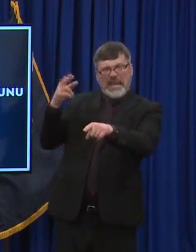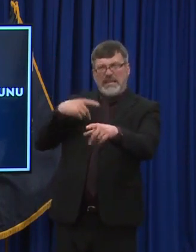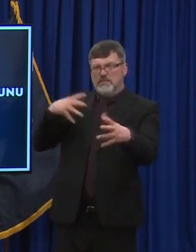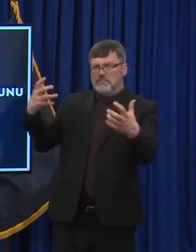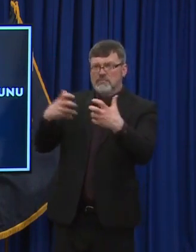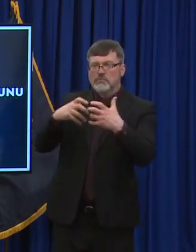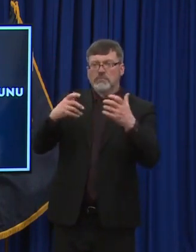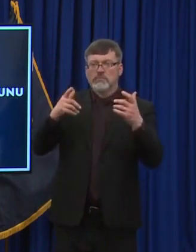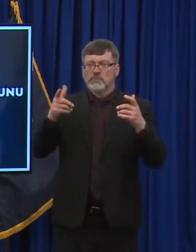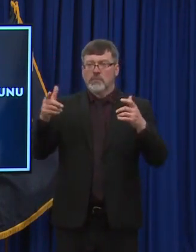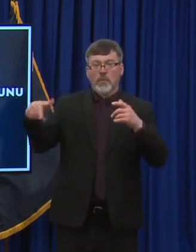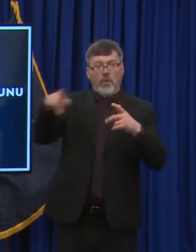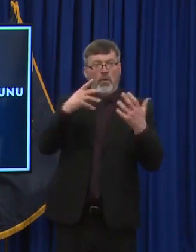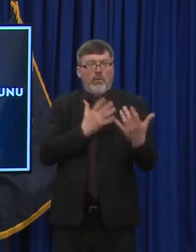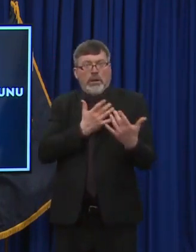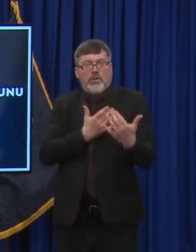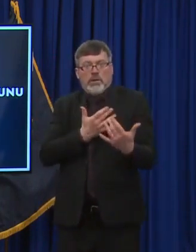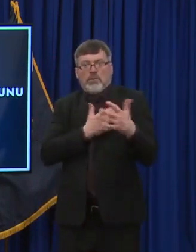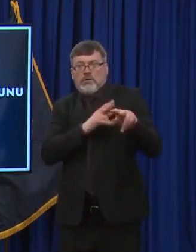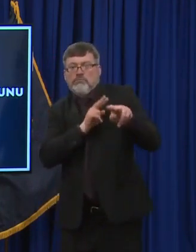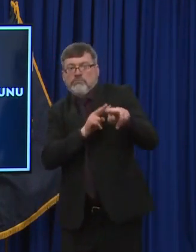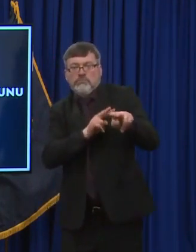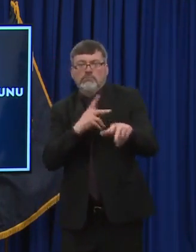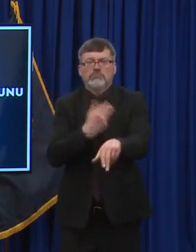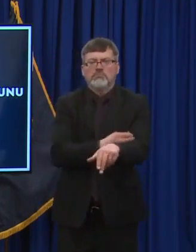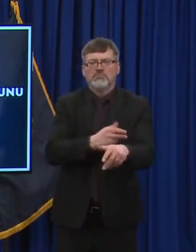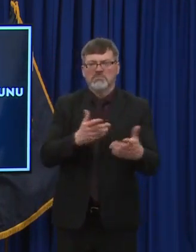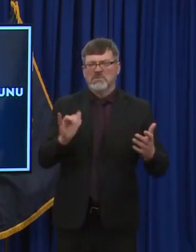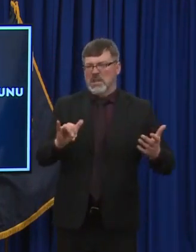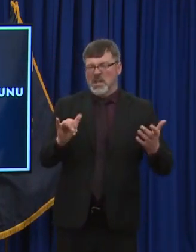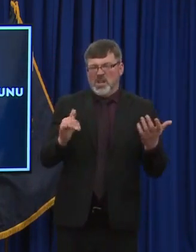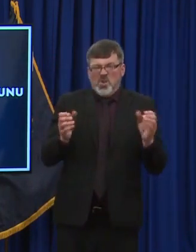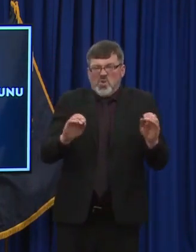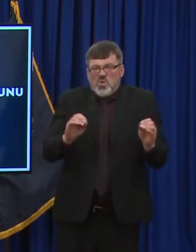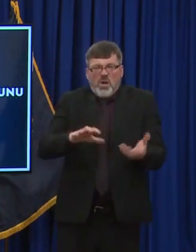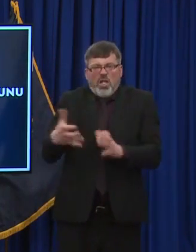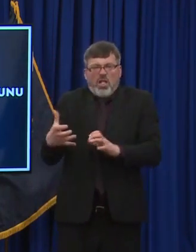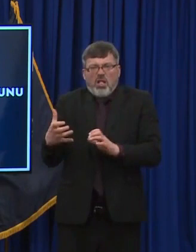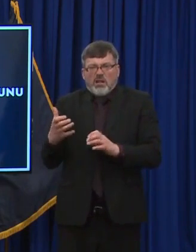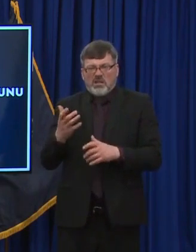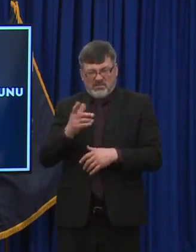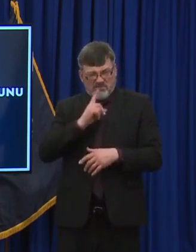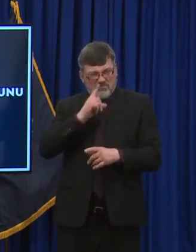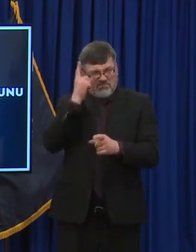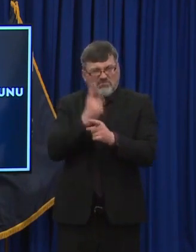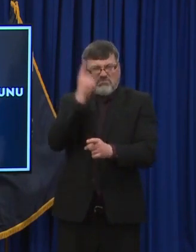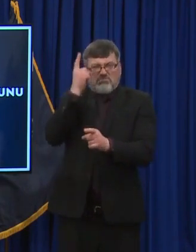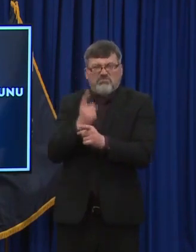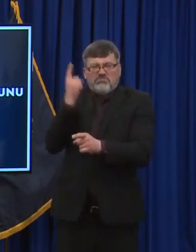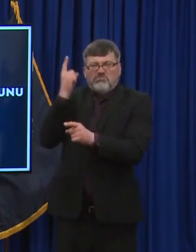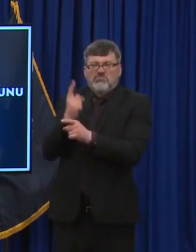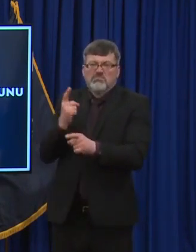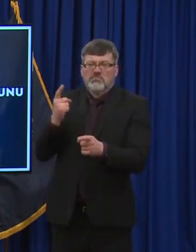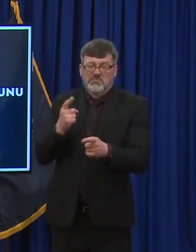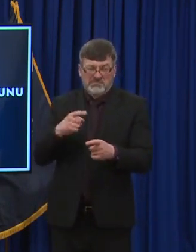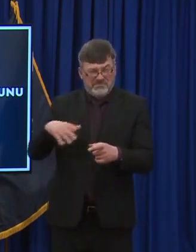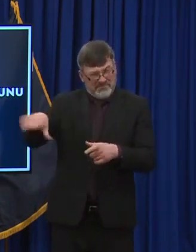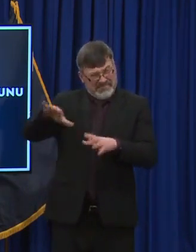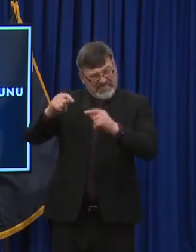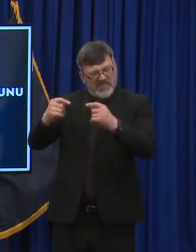fingers and hope for the best. We really want to make sure that we're there for them and we're living up to that expectation. And I think Perry and his team do a phenomenal job of that.